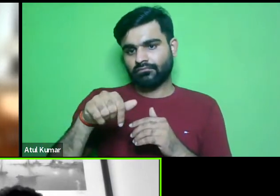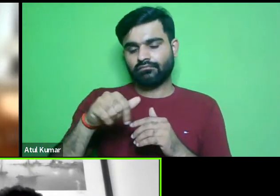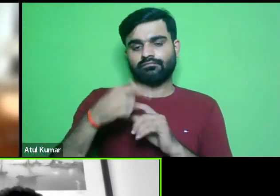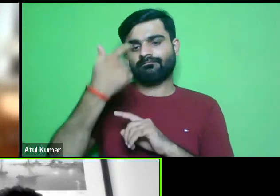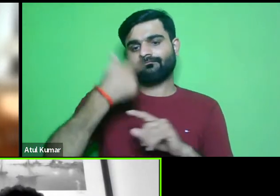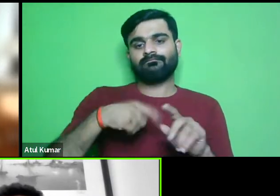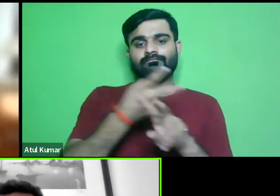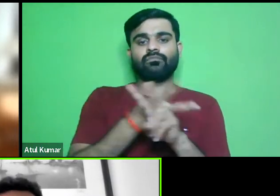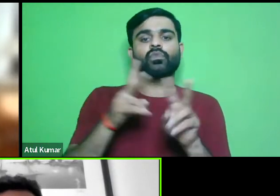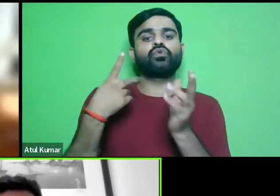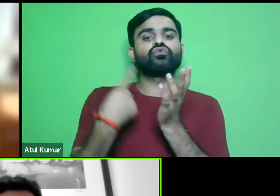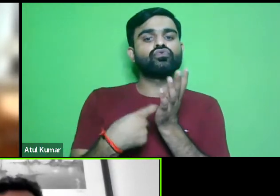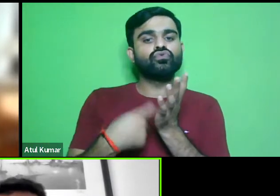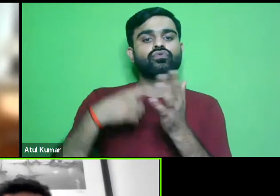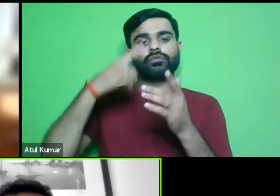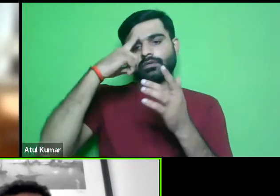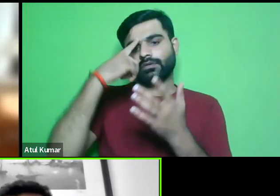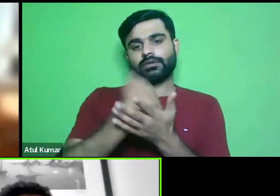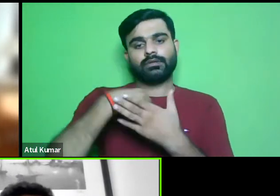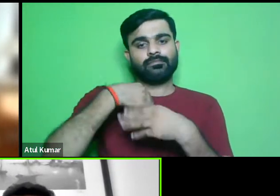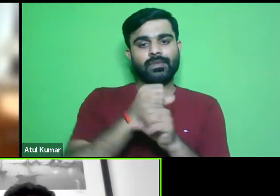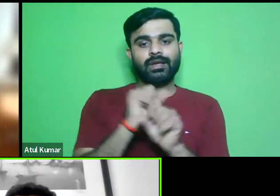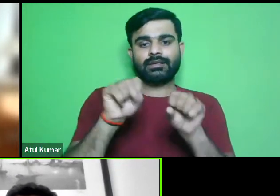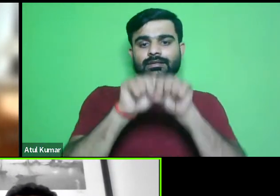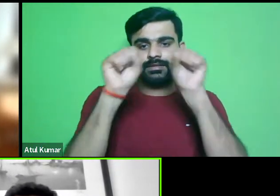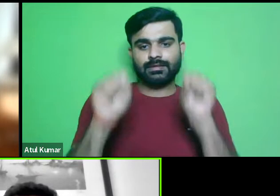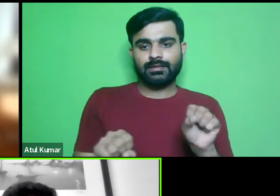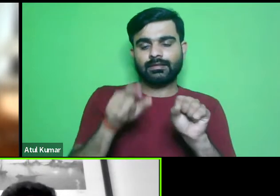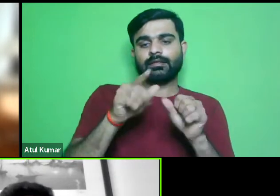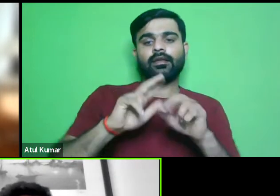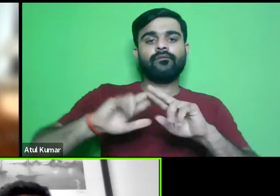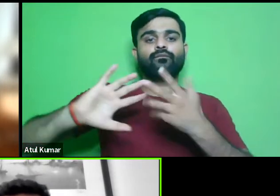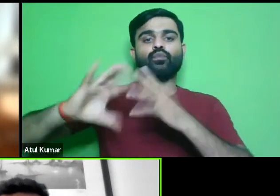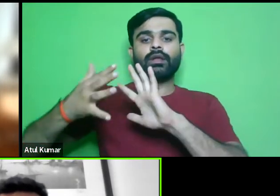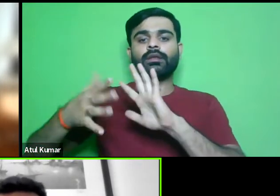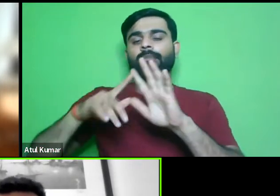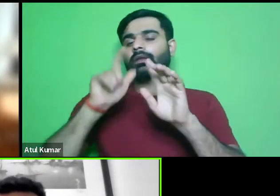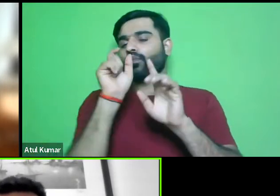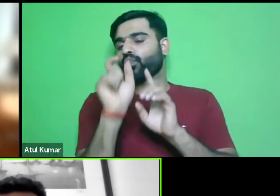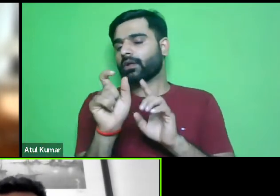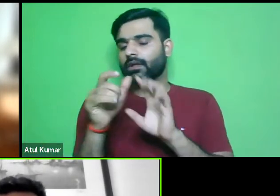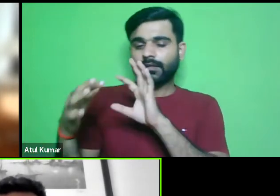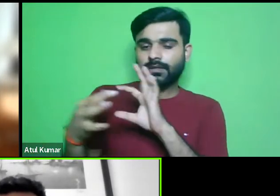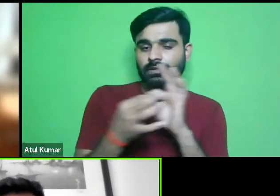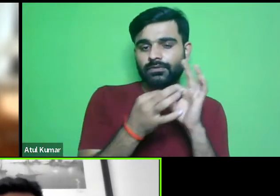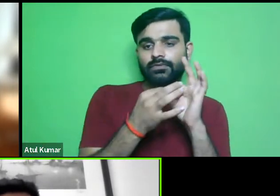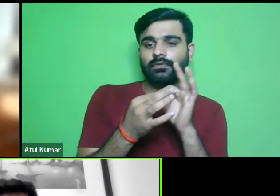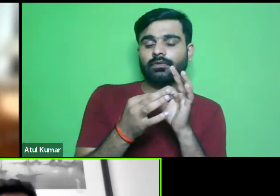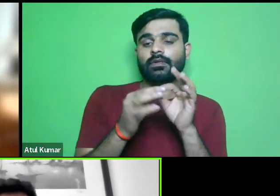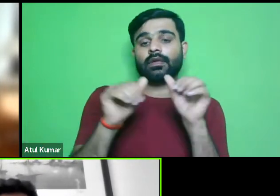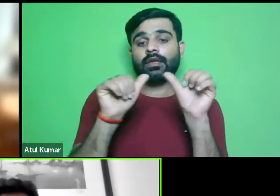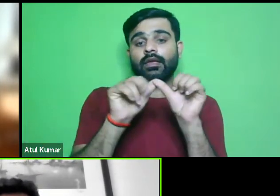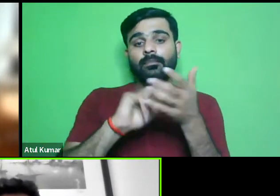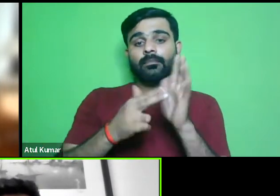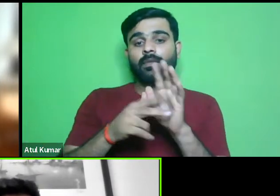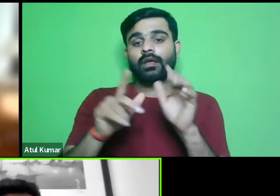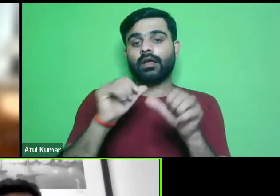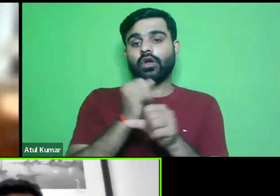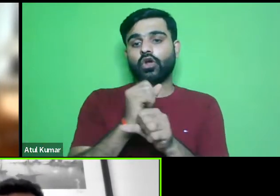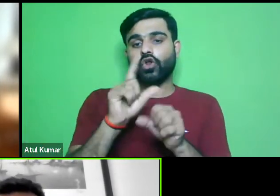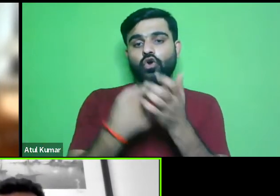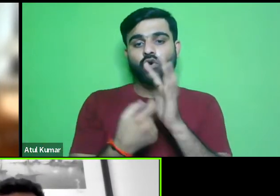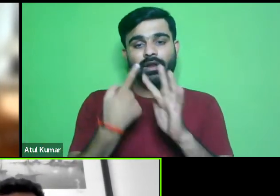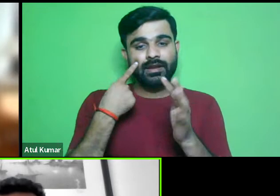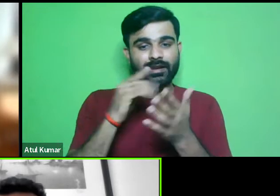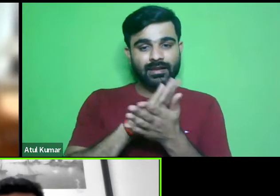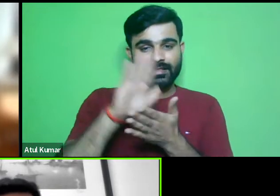individuals that use automated decision-making systems. But I think that's at a fundamental point the key, right? Which is that all algorithms and on a lot